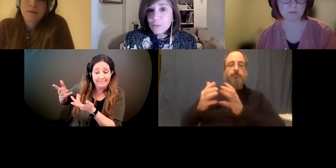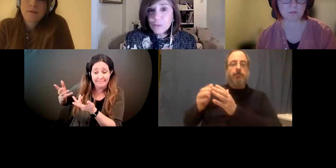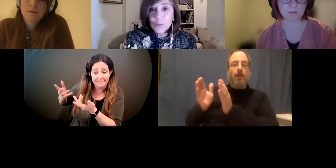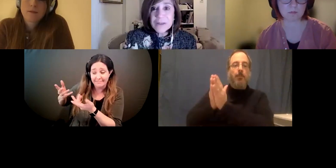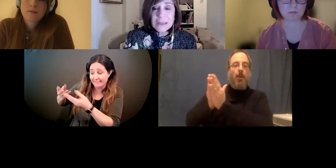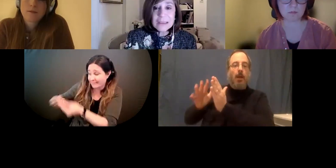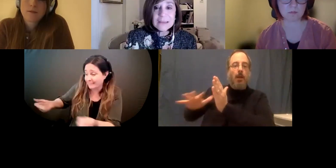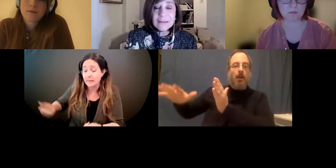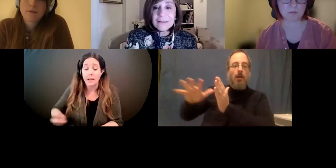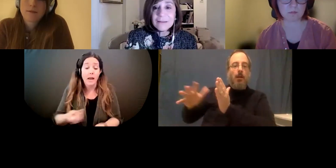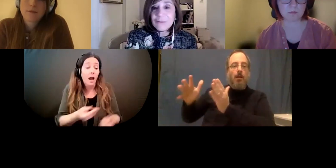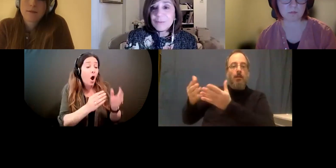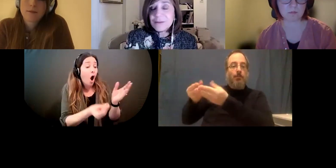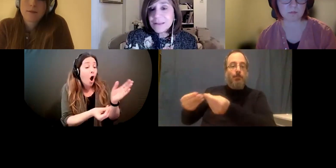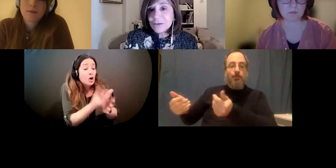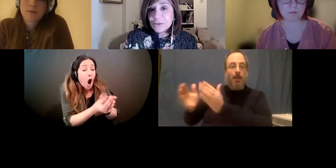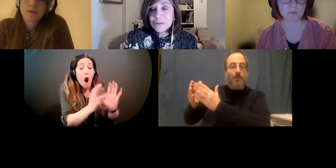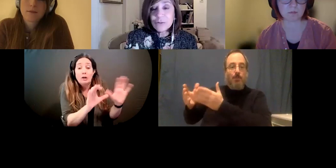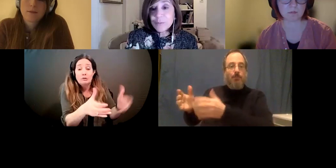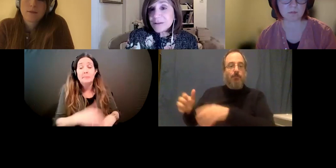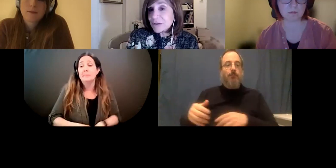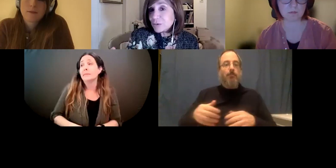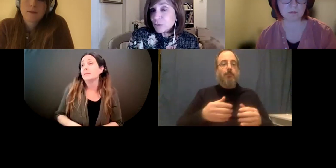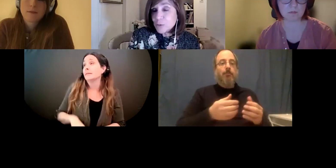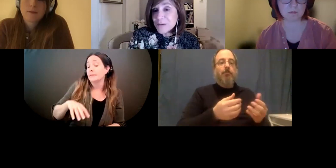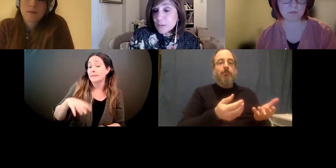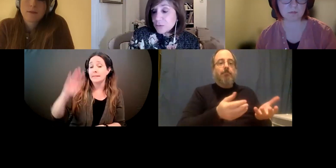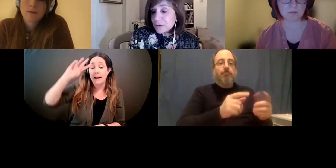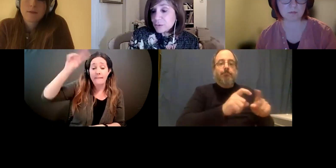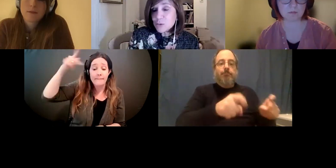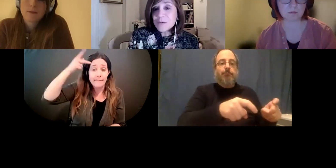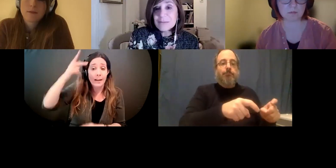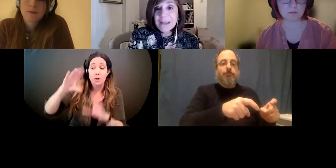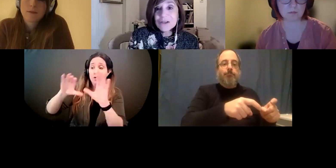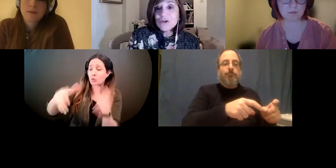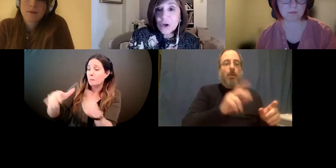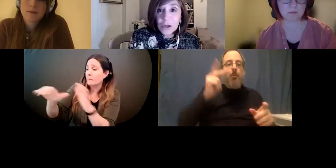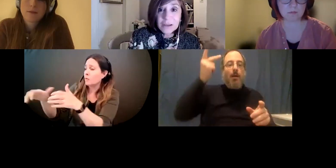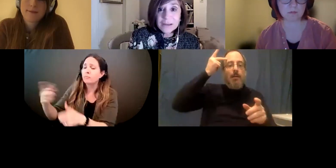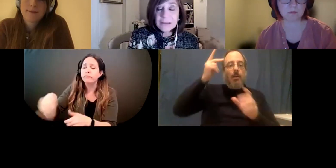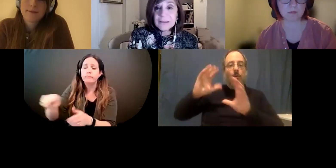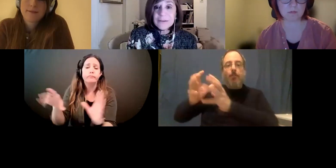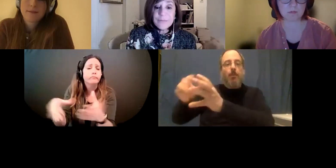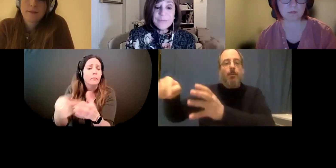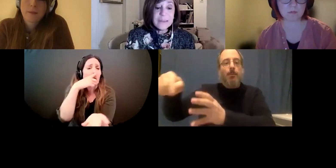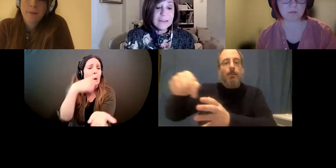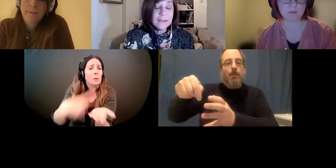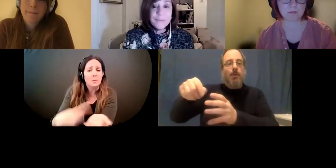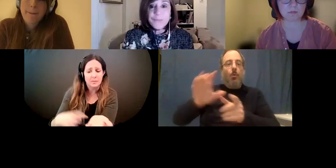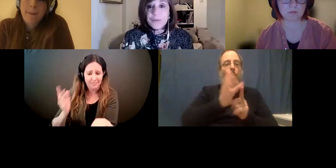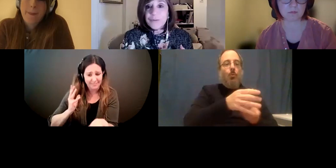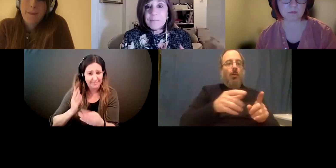flower groups, the political, you know, the political groups that were little groups that met to talk,